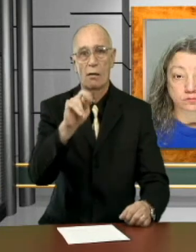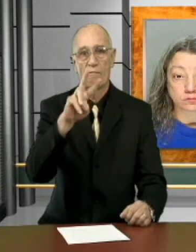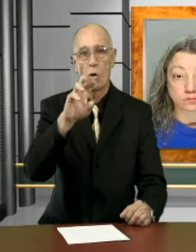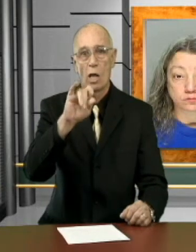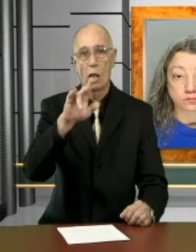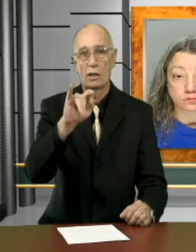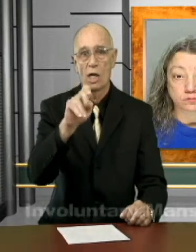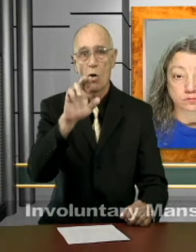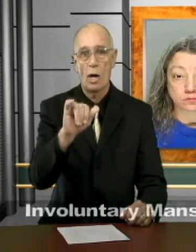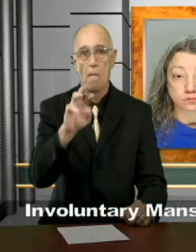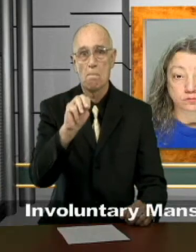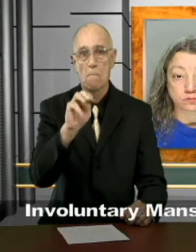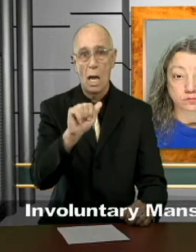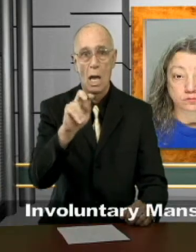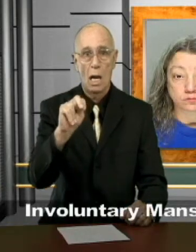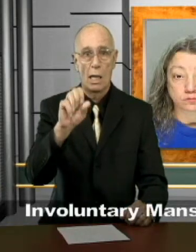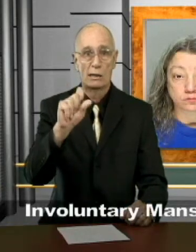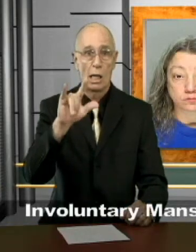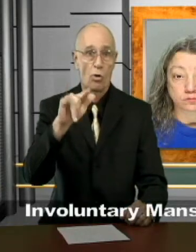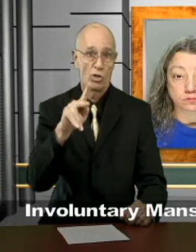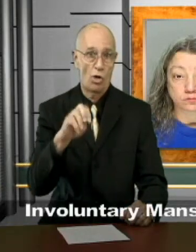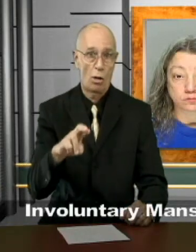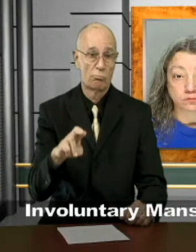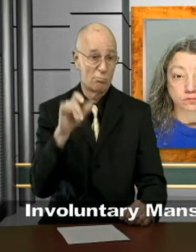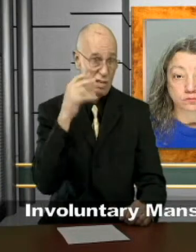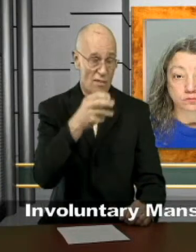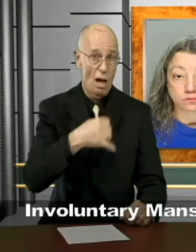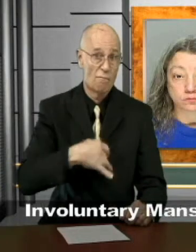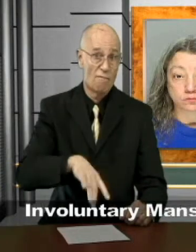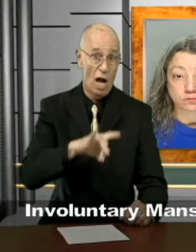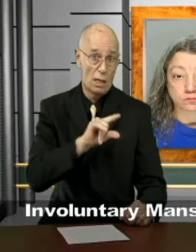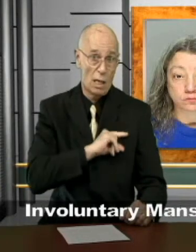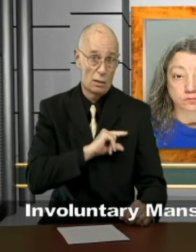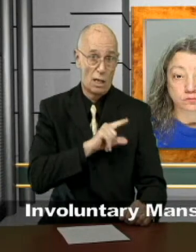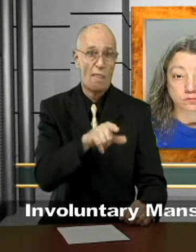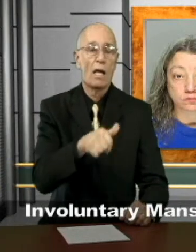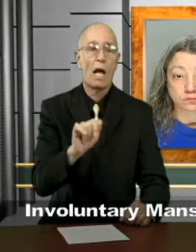If found guilty, they could face 10 years in prison.